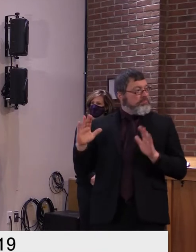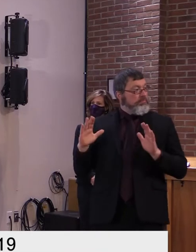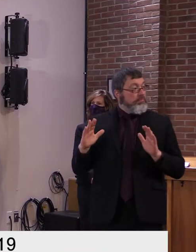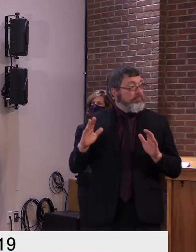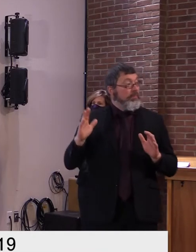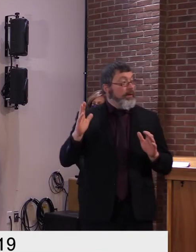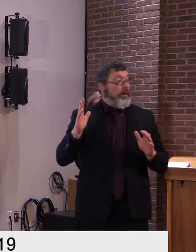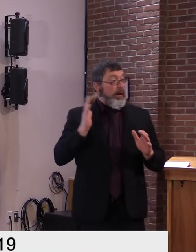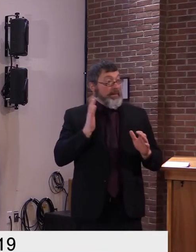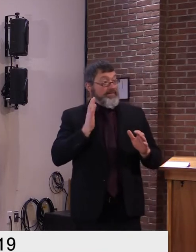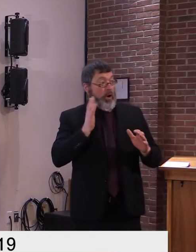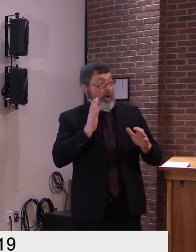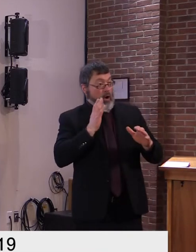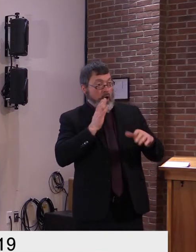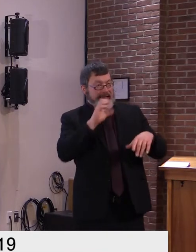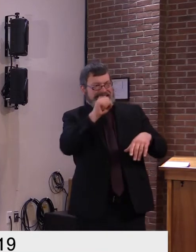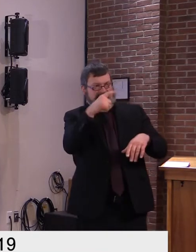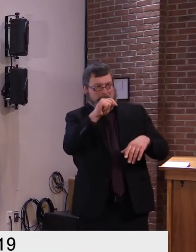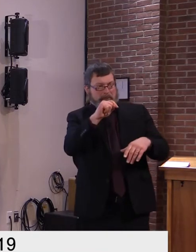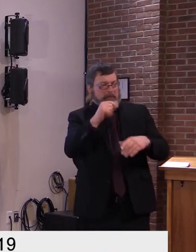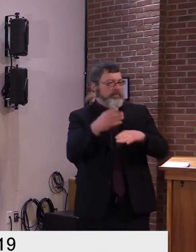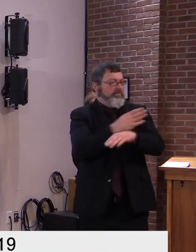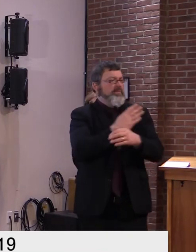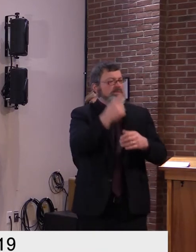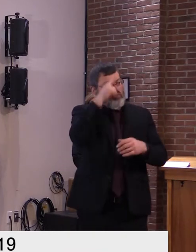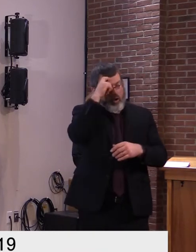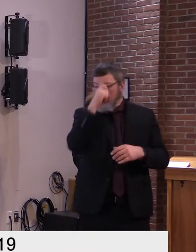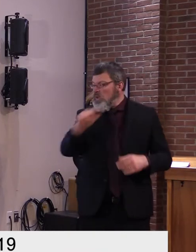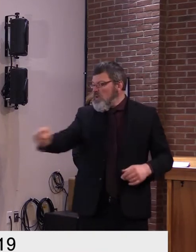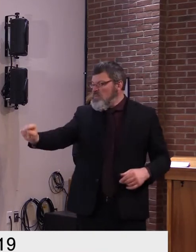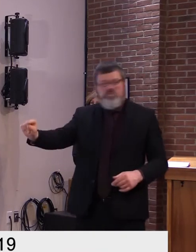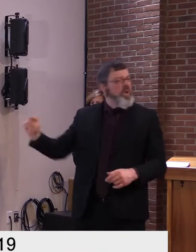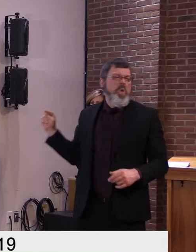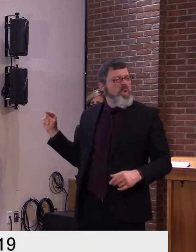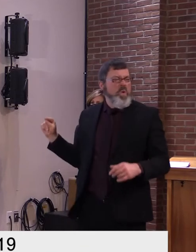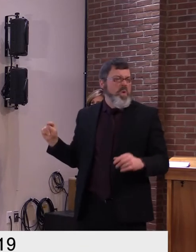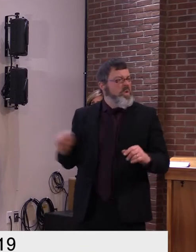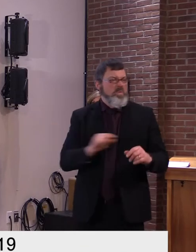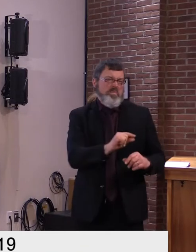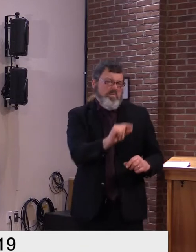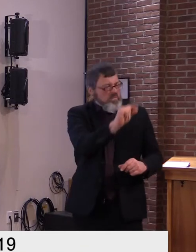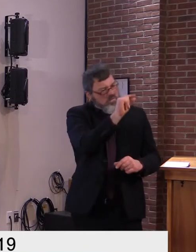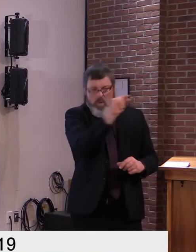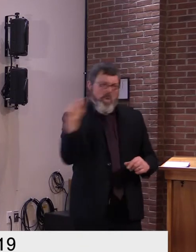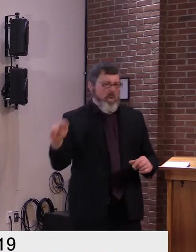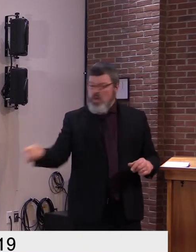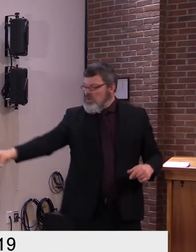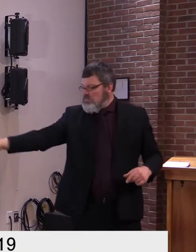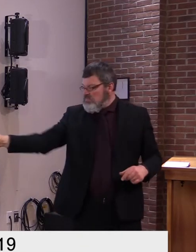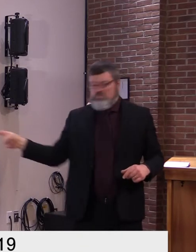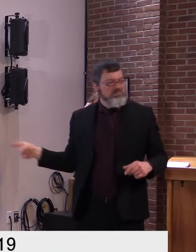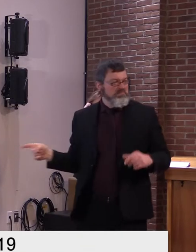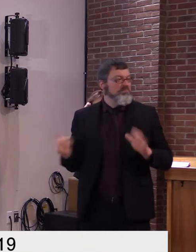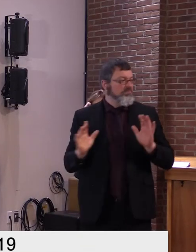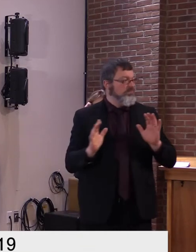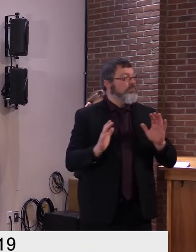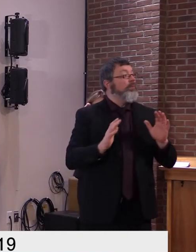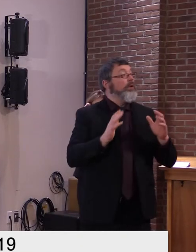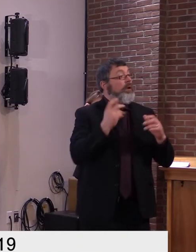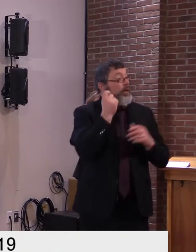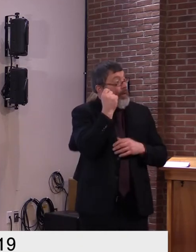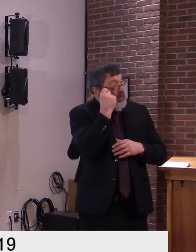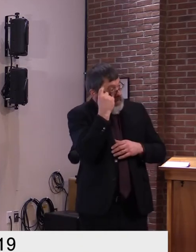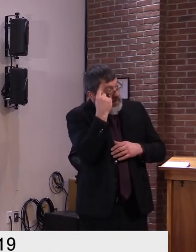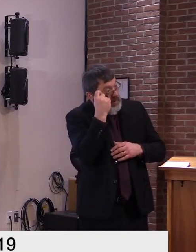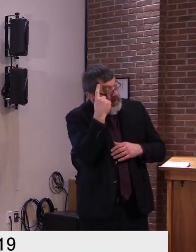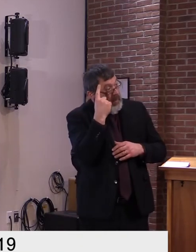here in Vermont, but at the same time, they are not going on an increasing trend. If you